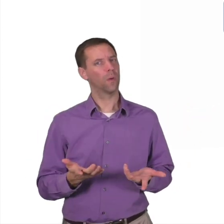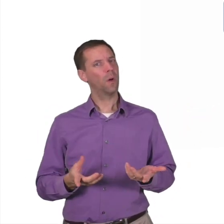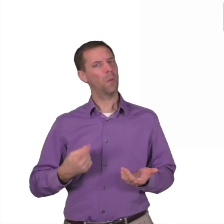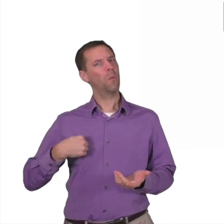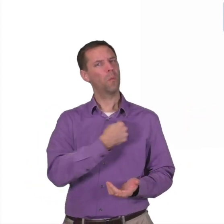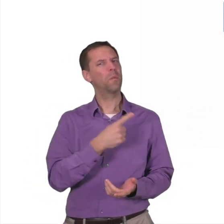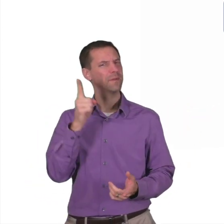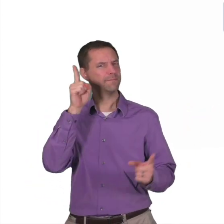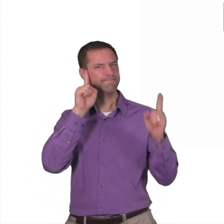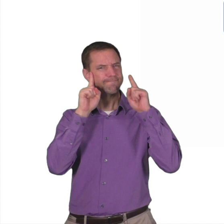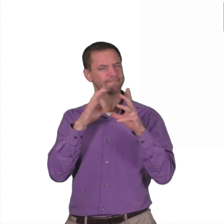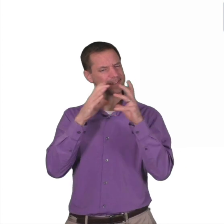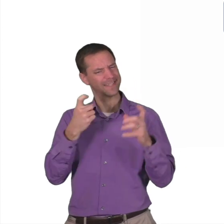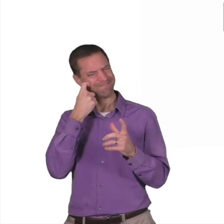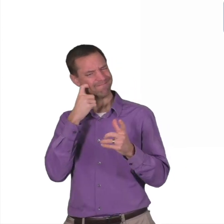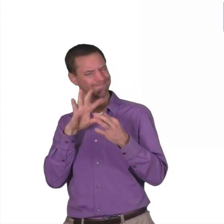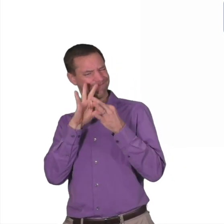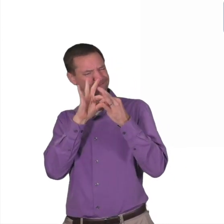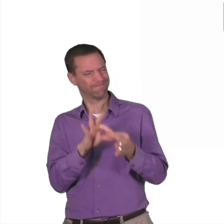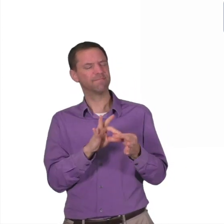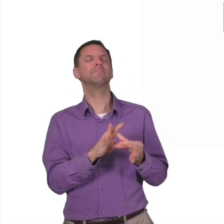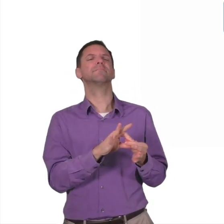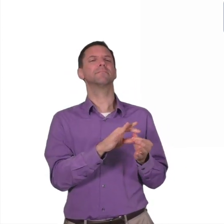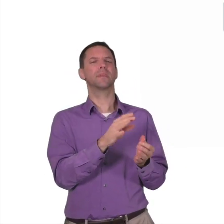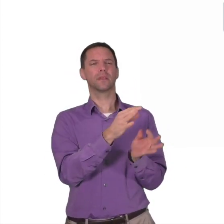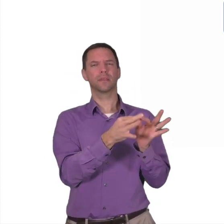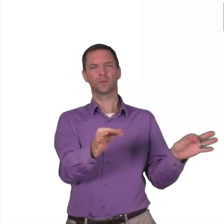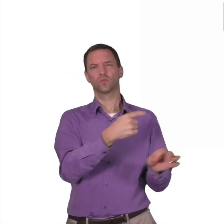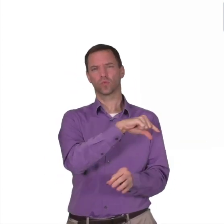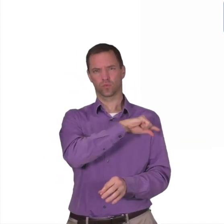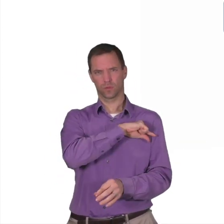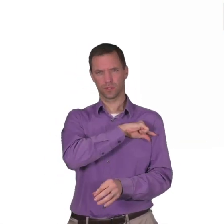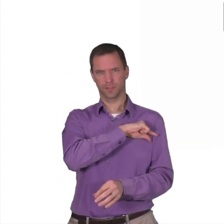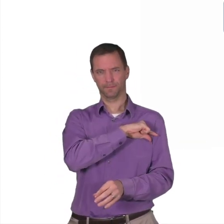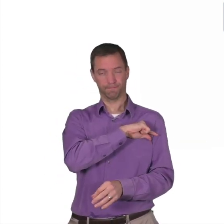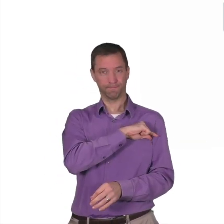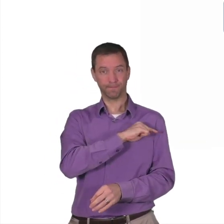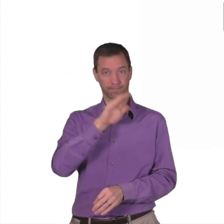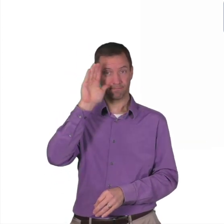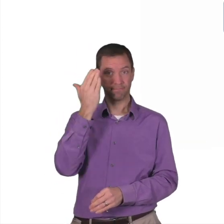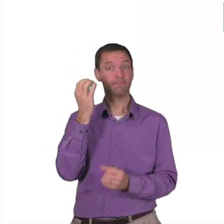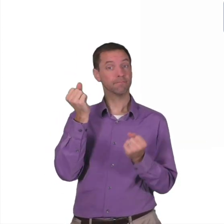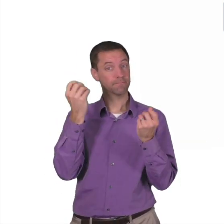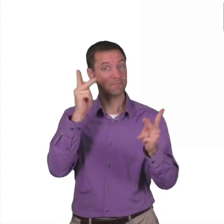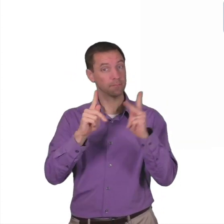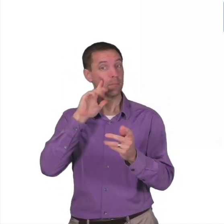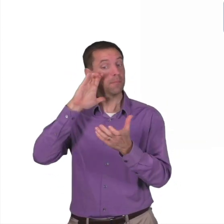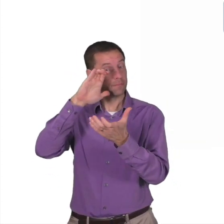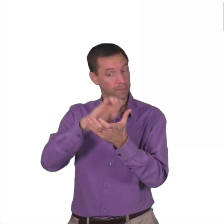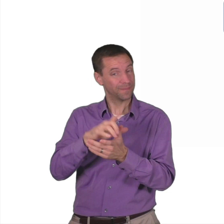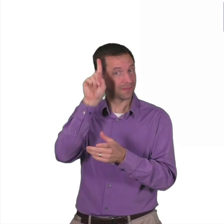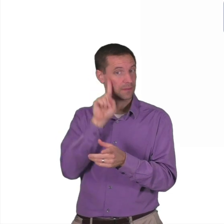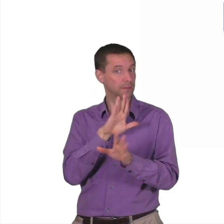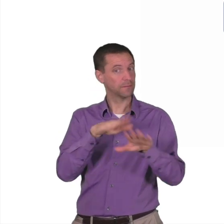Now, this is important because we've been hearing a lot lately about linguistic quality. It